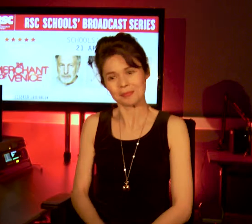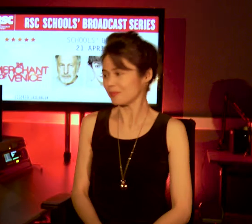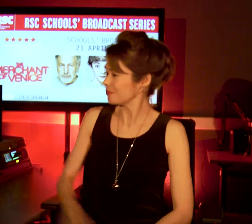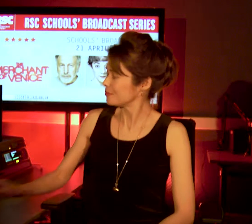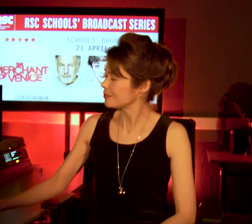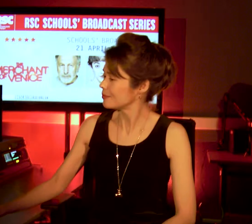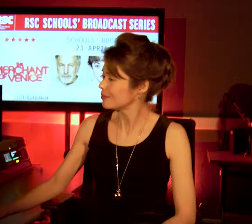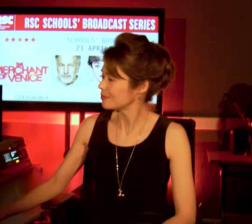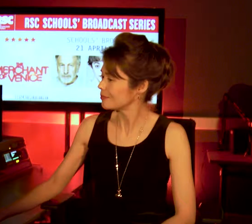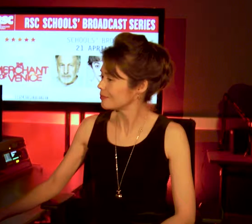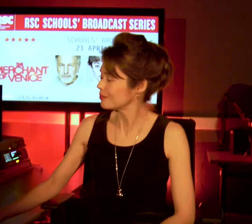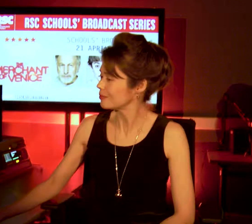you their sign names. Here goes.